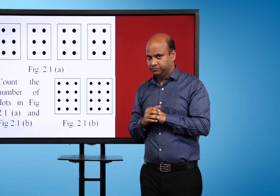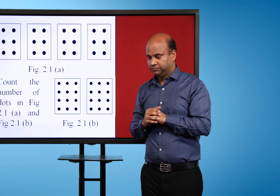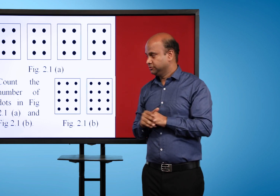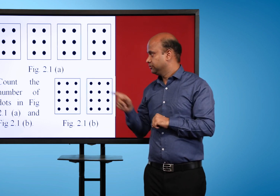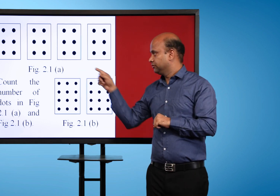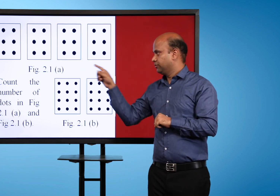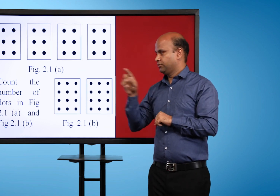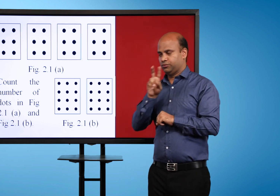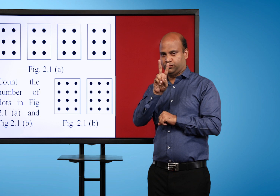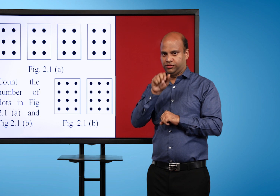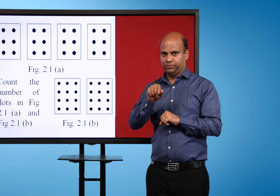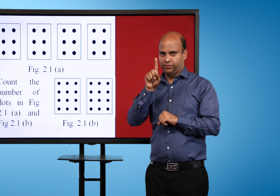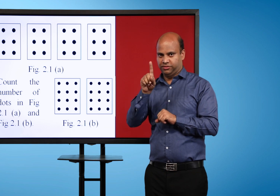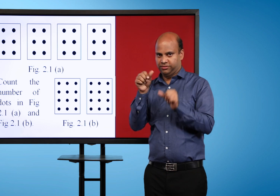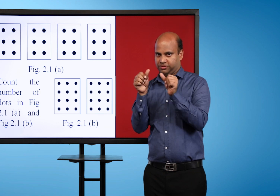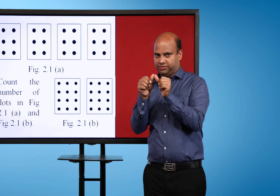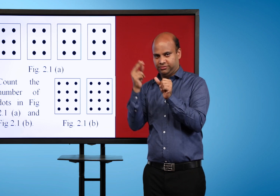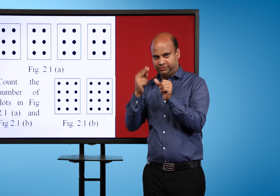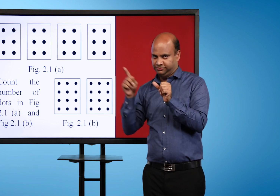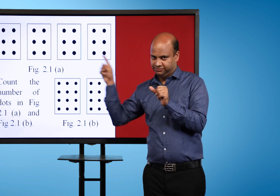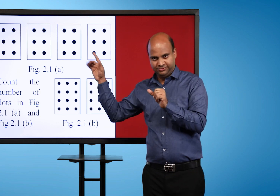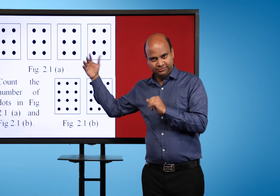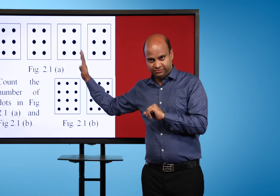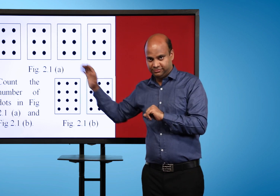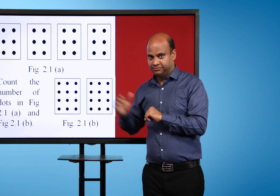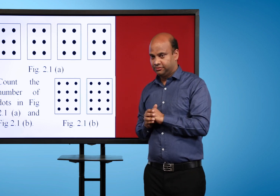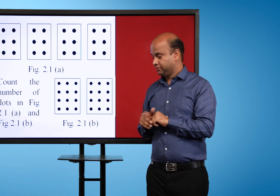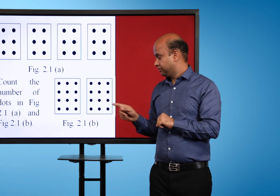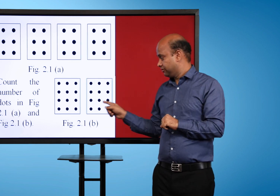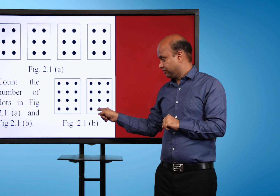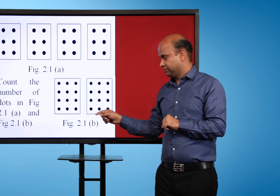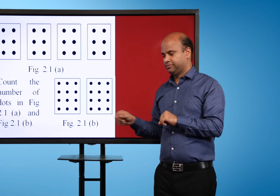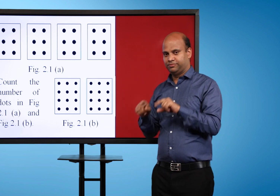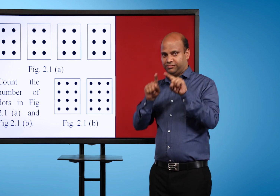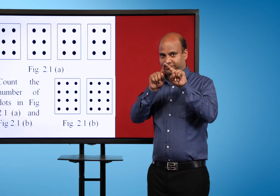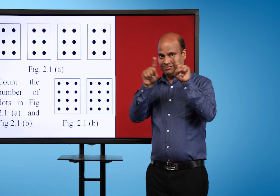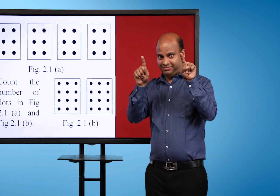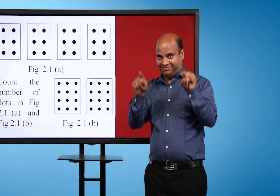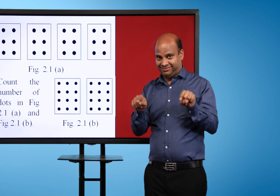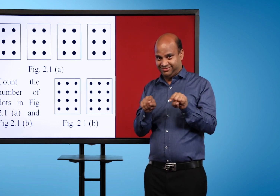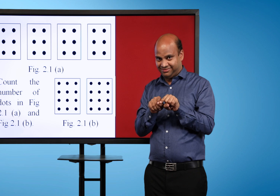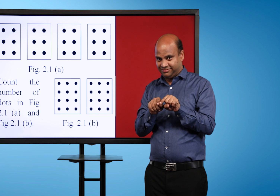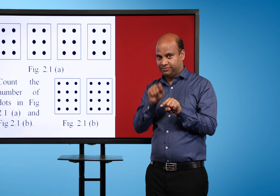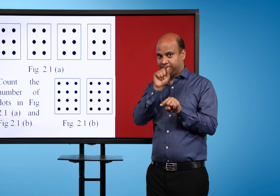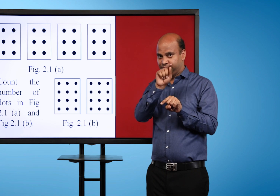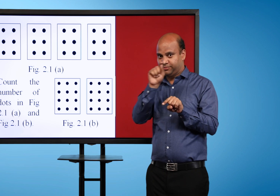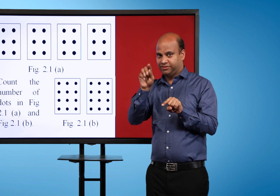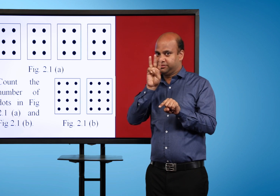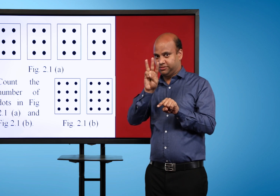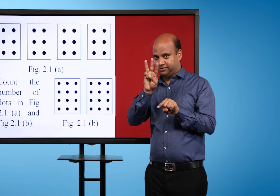have 3 rows of 2 dots each. In figure B we have 2 boxes, and